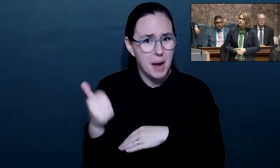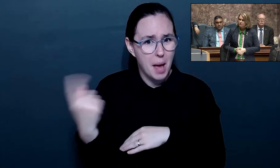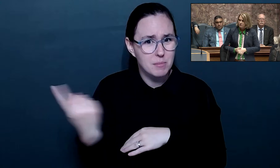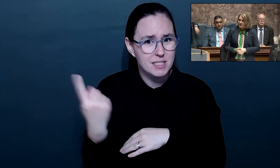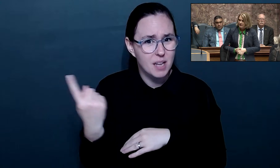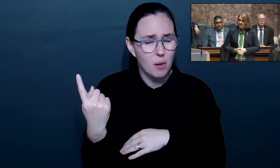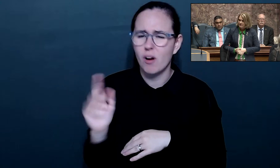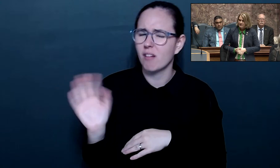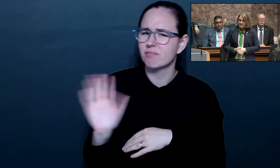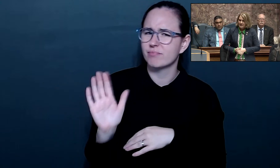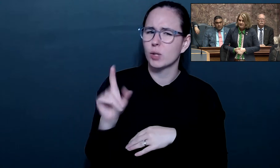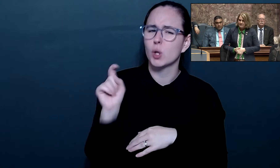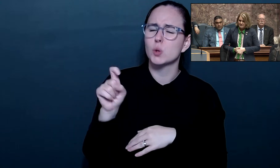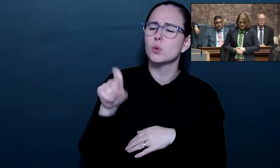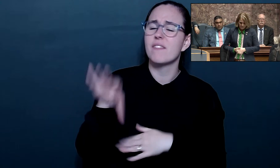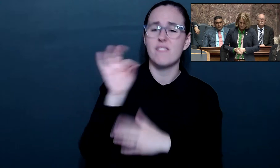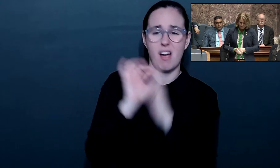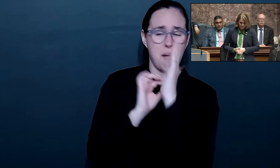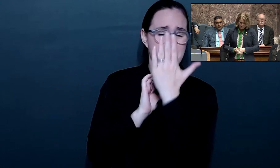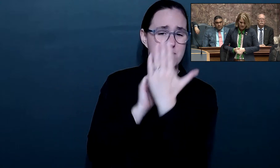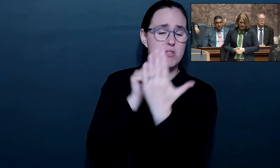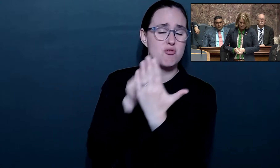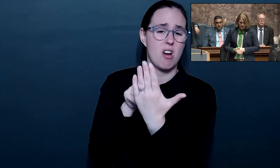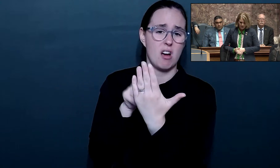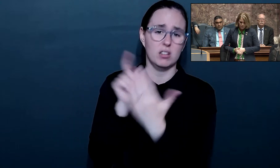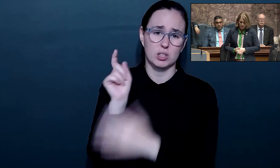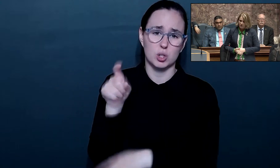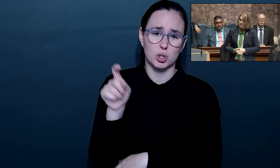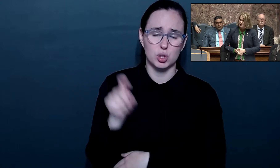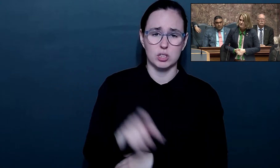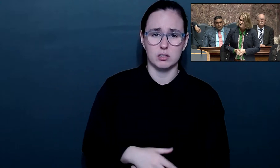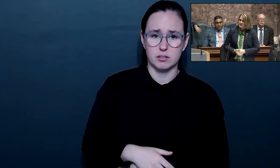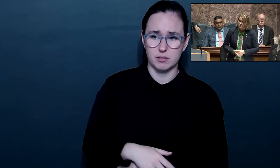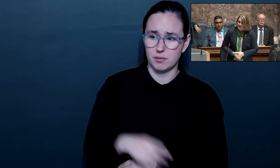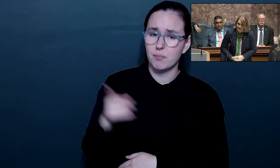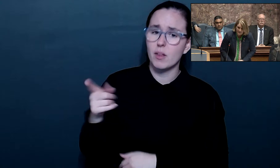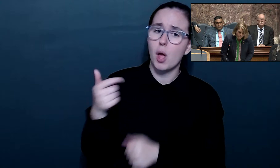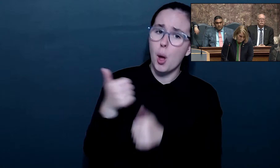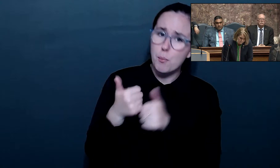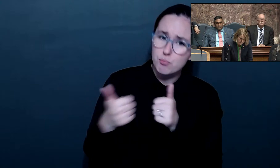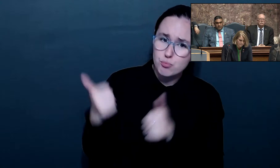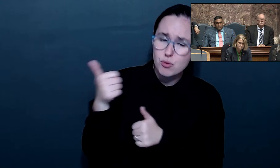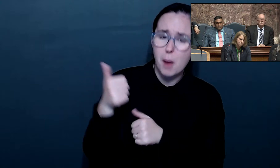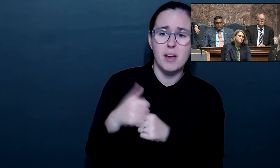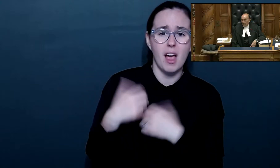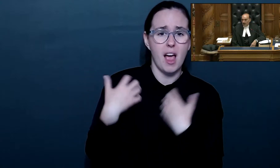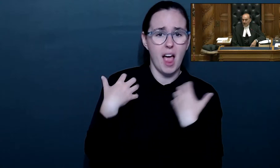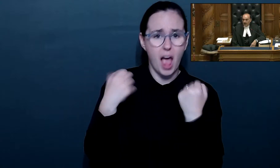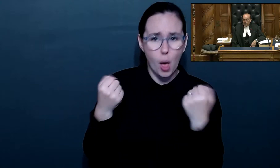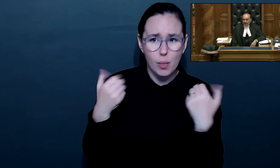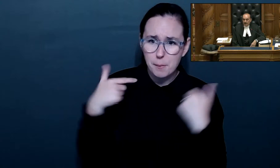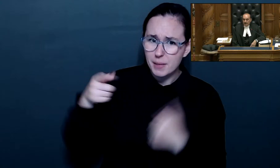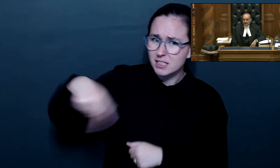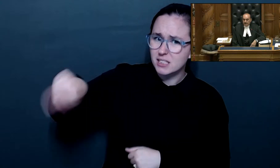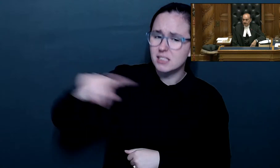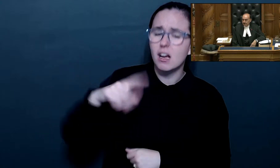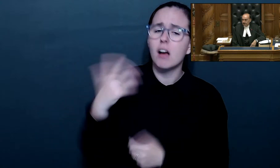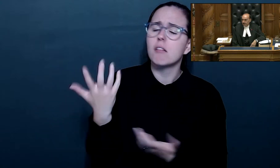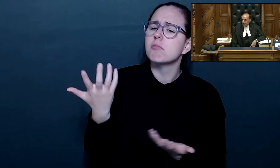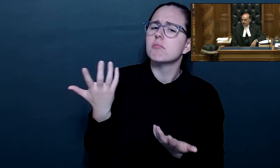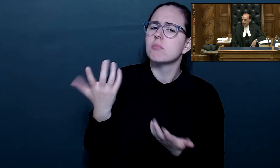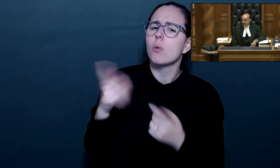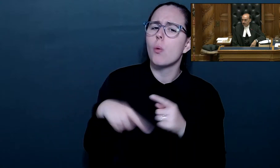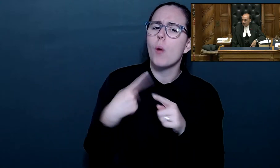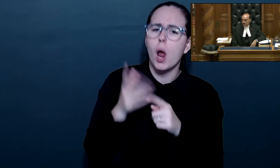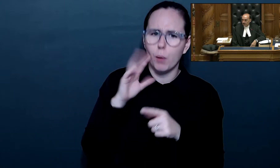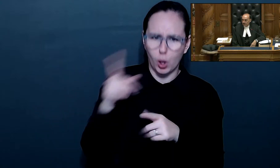Minister truly take the safety of frontline healthcare workers seriously? Minister of Health.